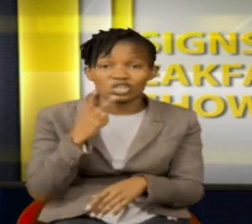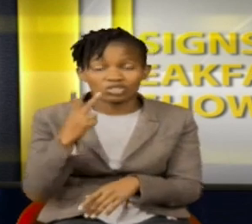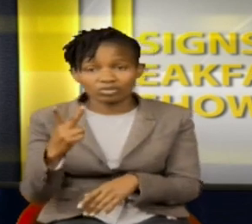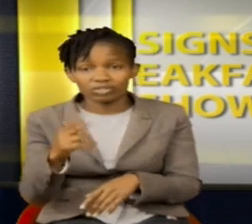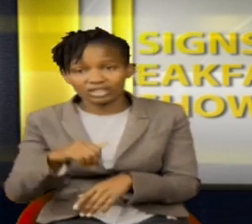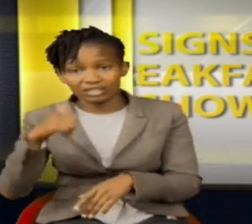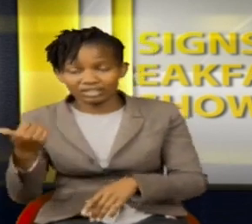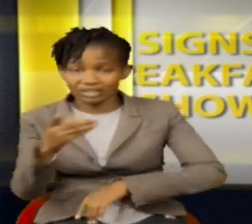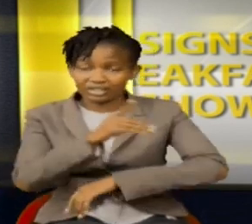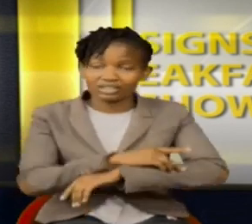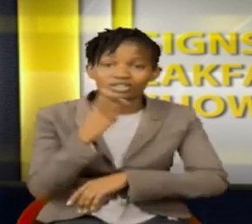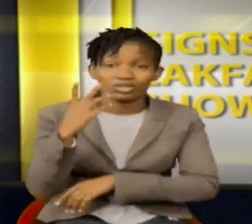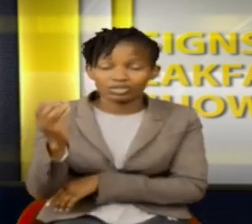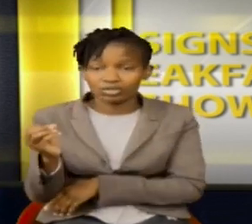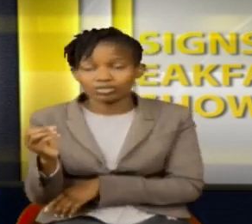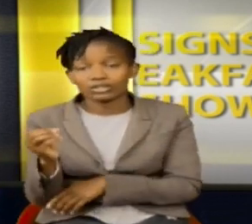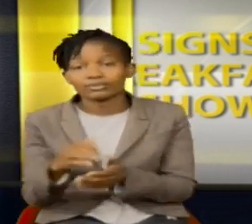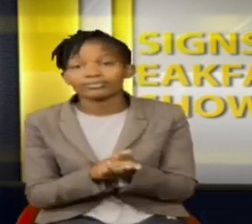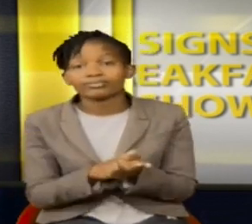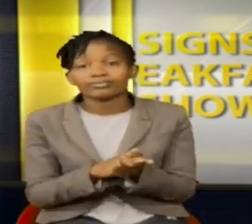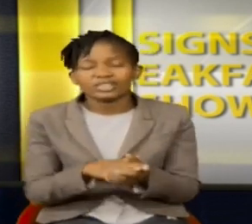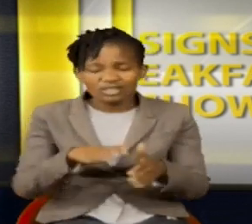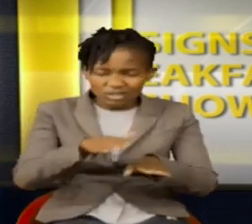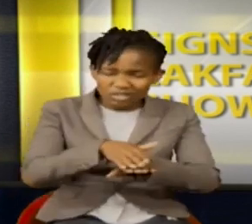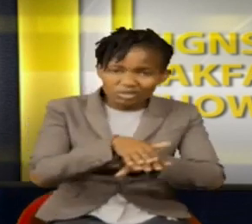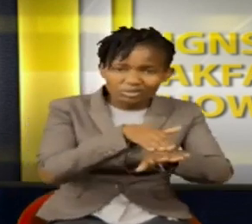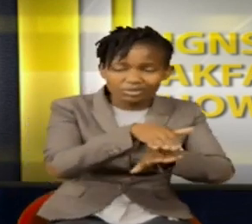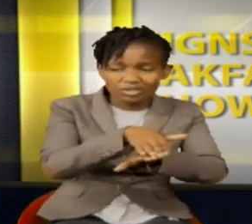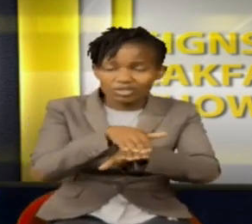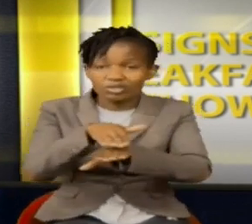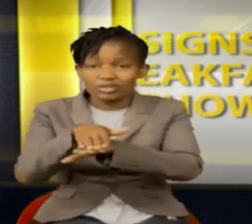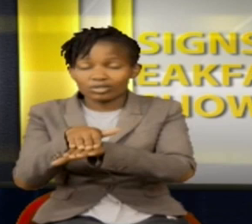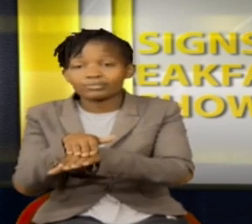kurekodi ngoma ngini. So ni pole Kaxton. Pole. And if you don't encourage